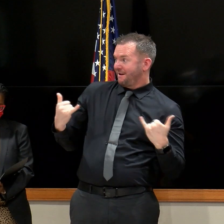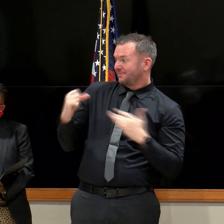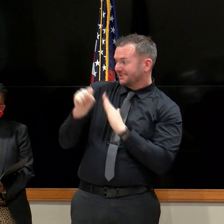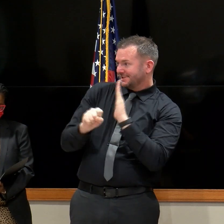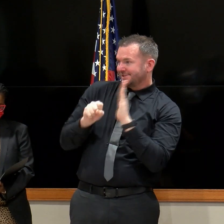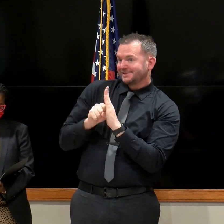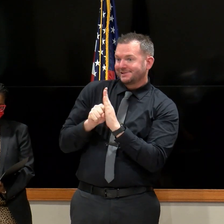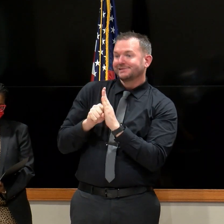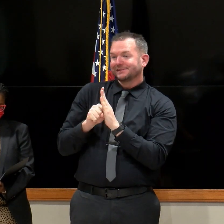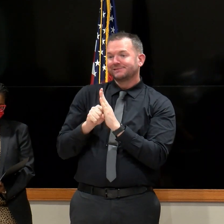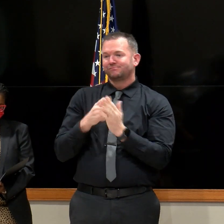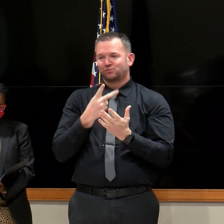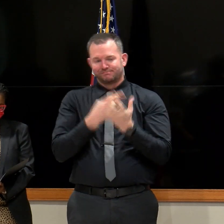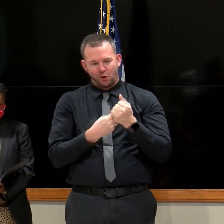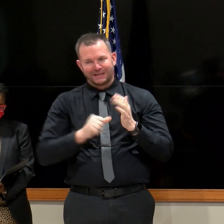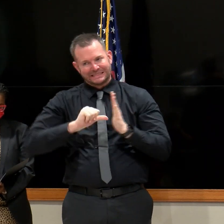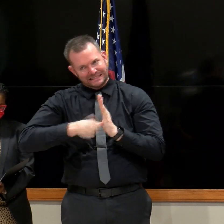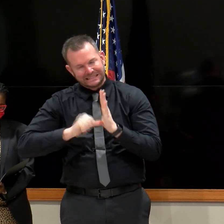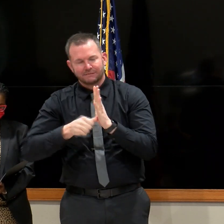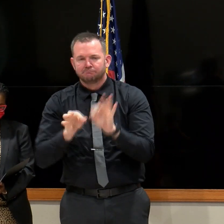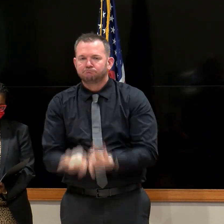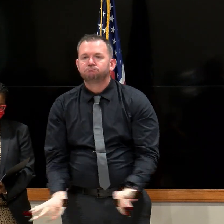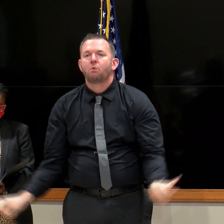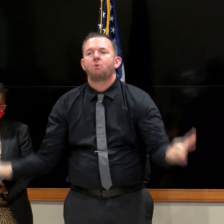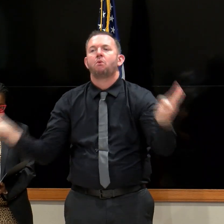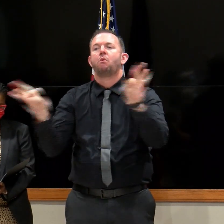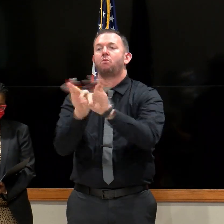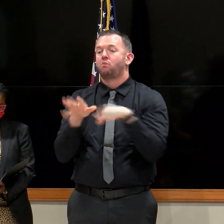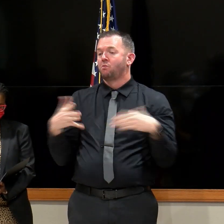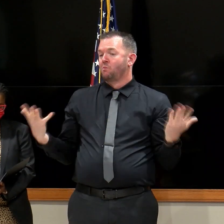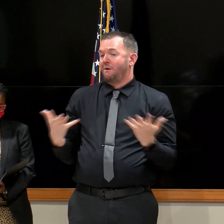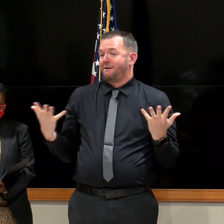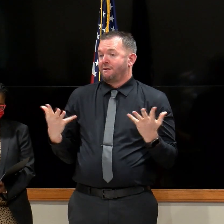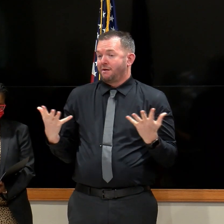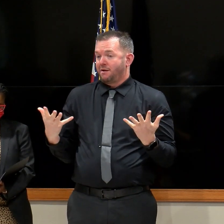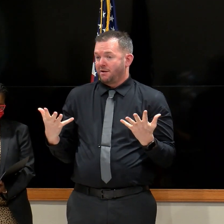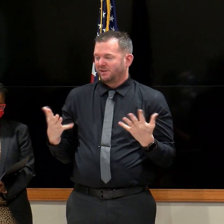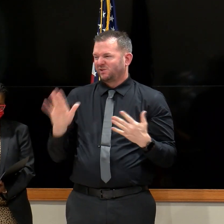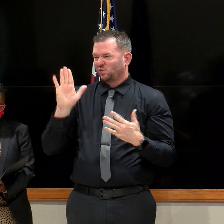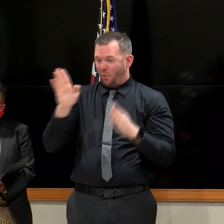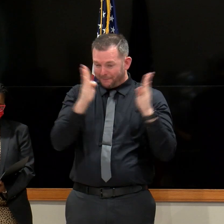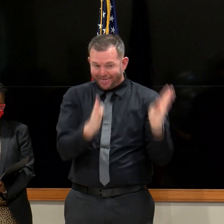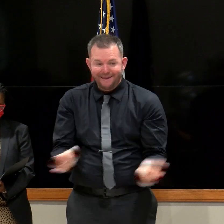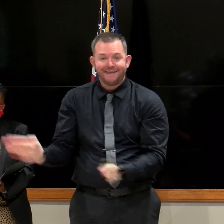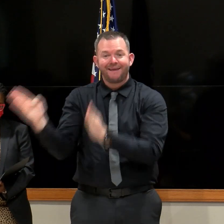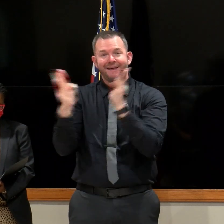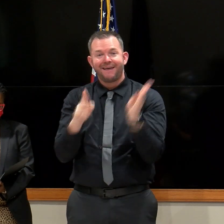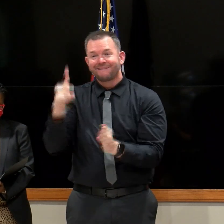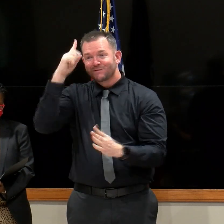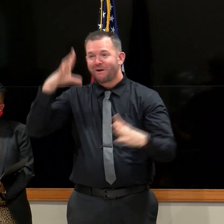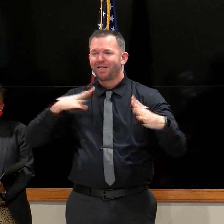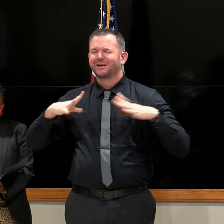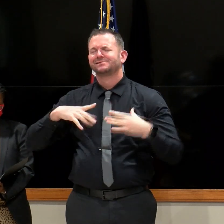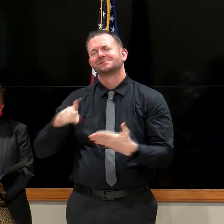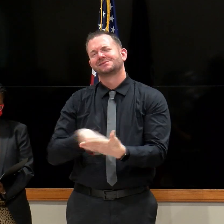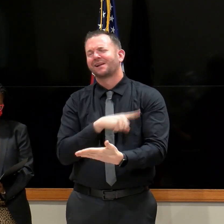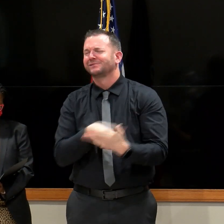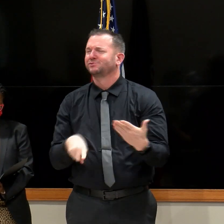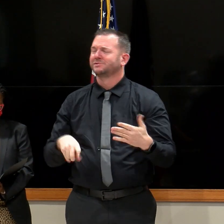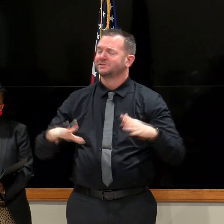want to emphasize the importance of canceling holiday gatherings, parties,